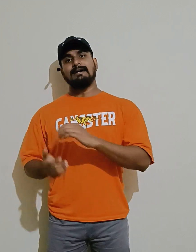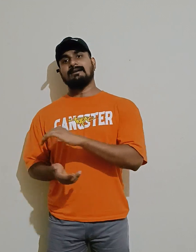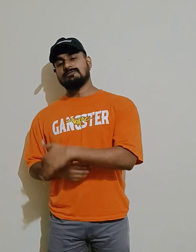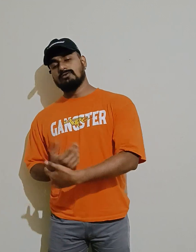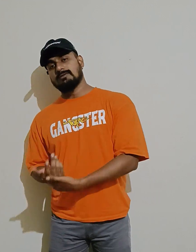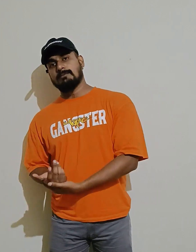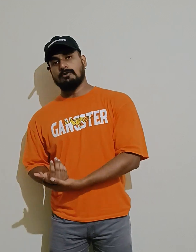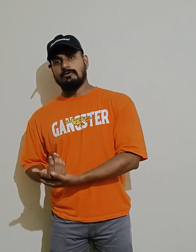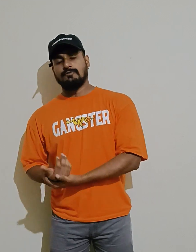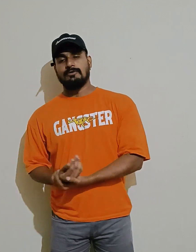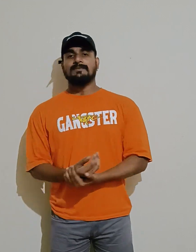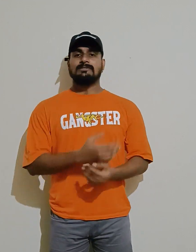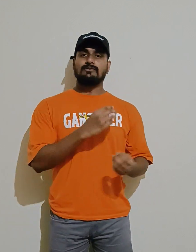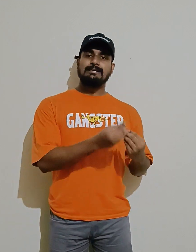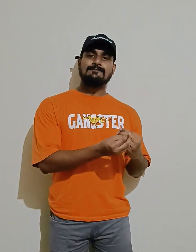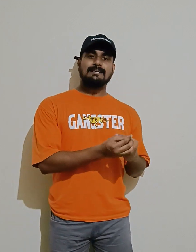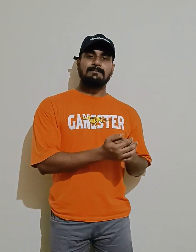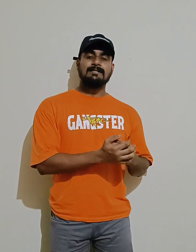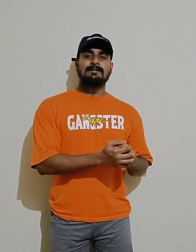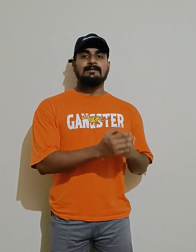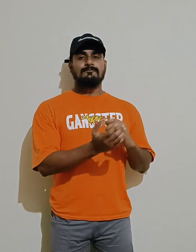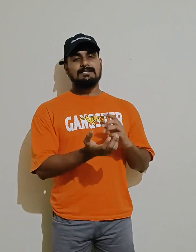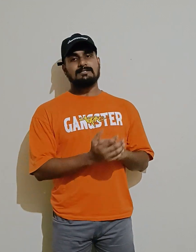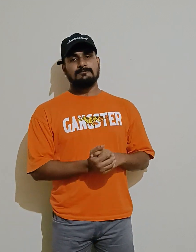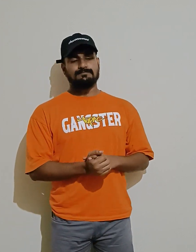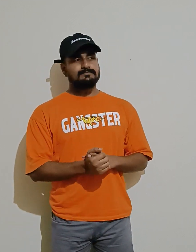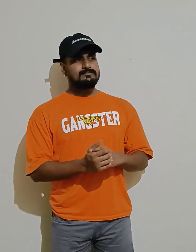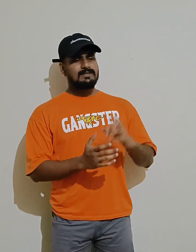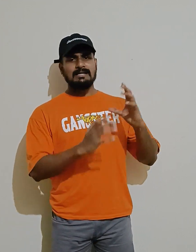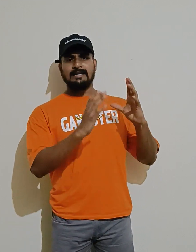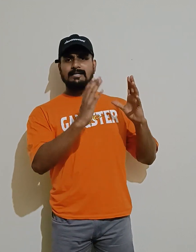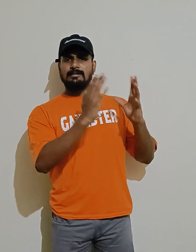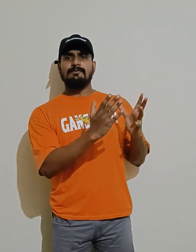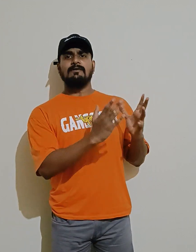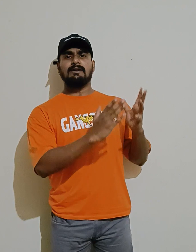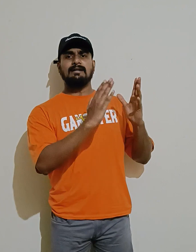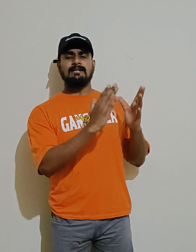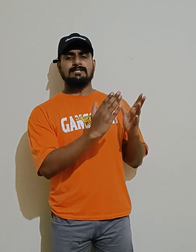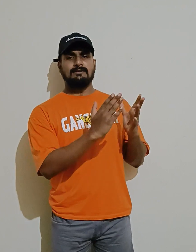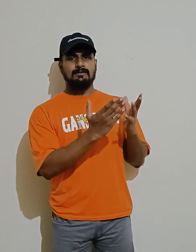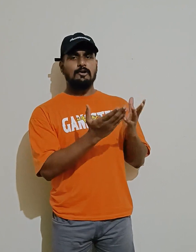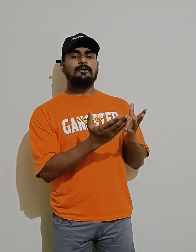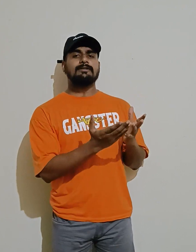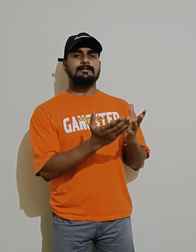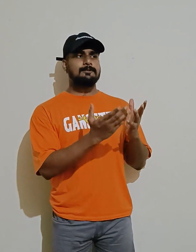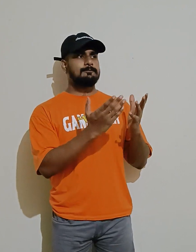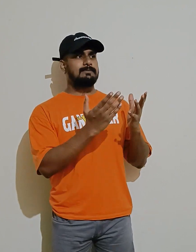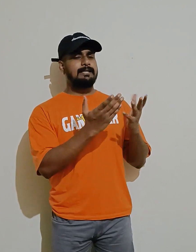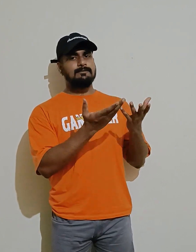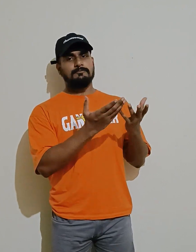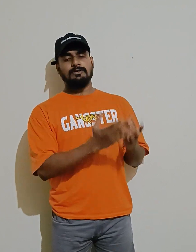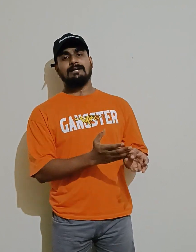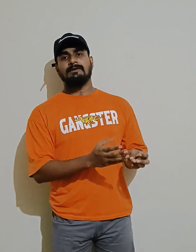and also the block of code. So if statement, first, like if our condition or the, like whatever